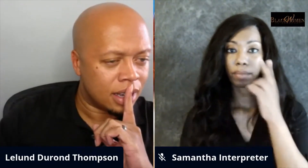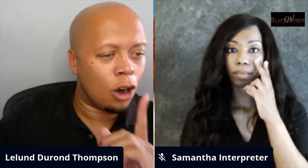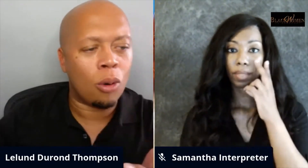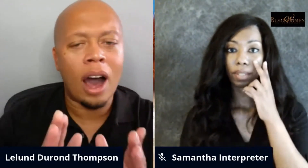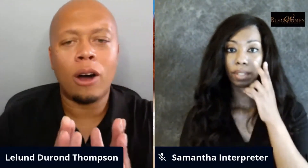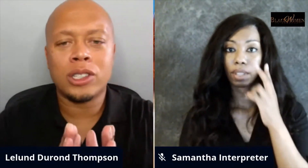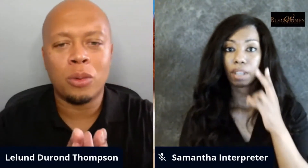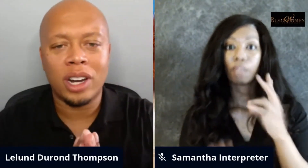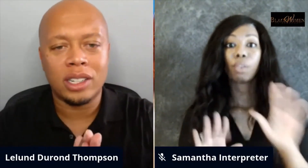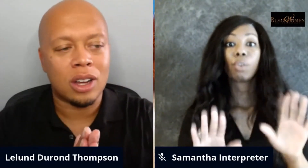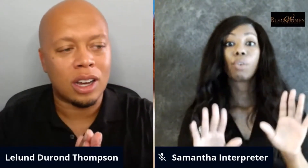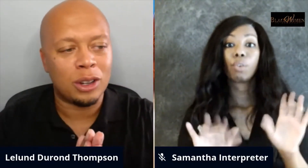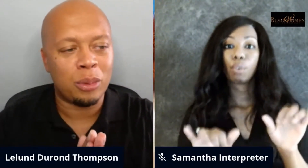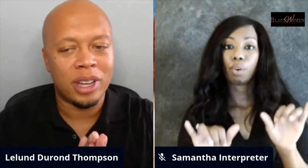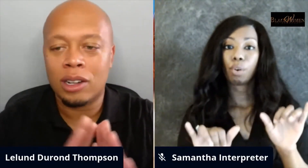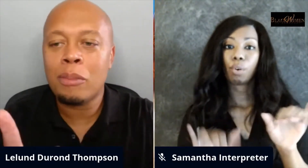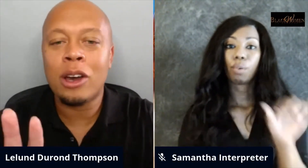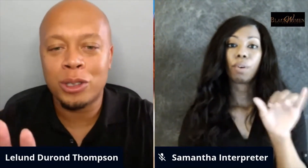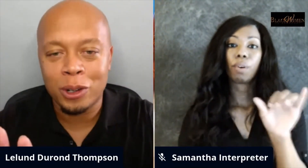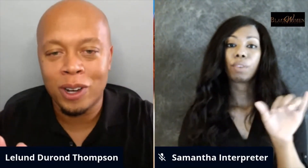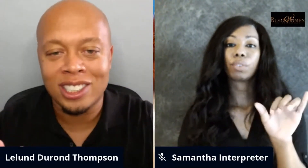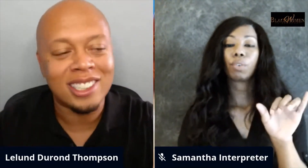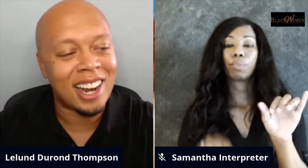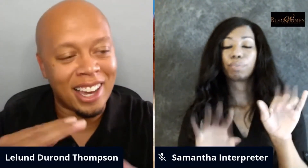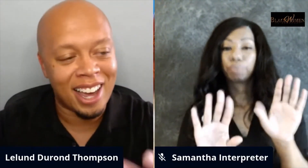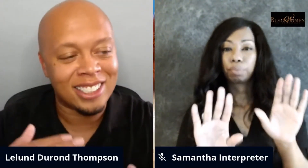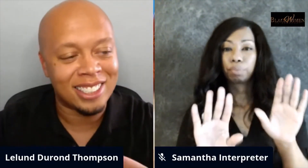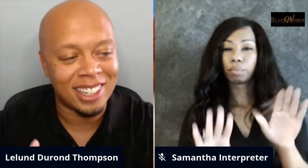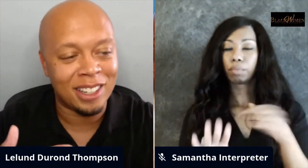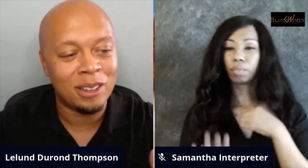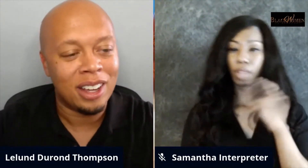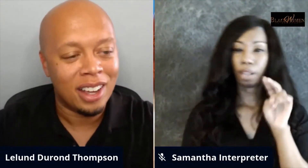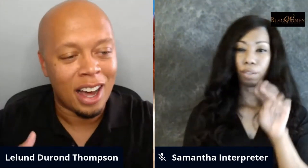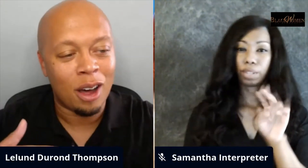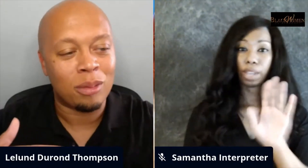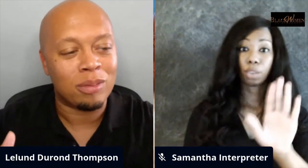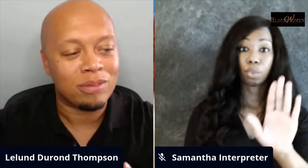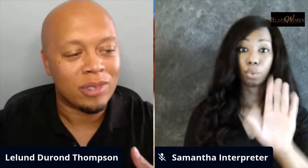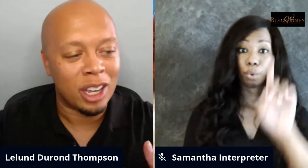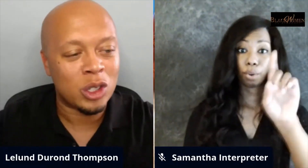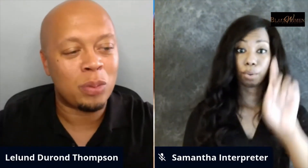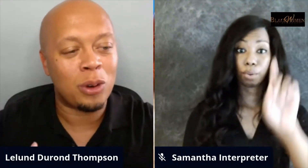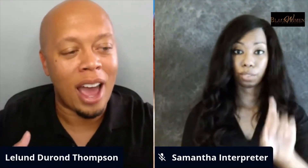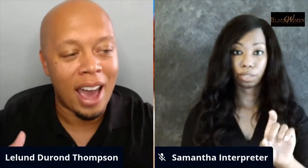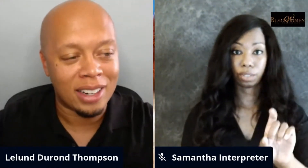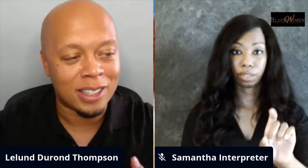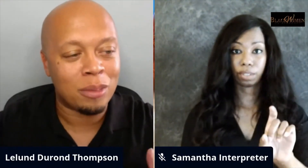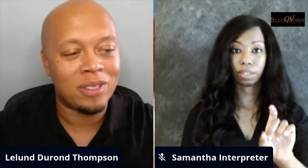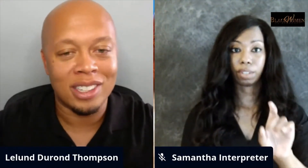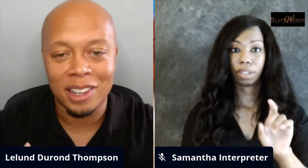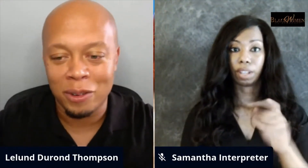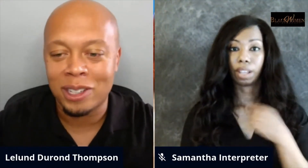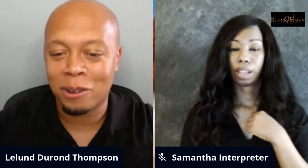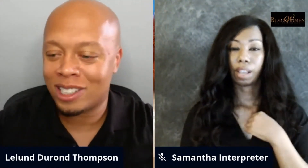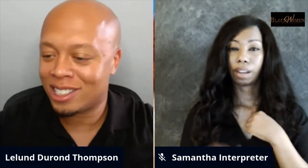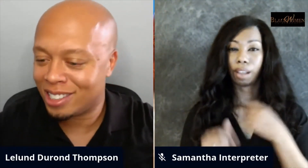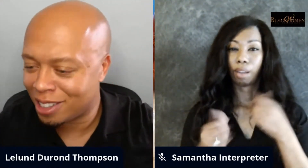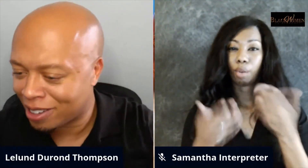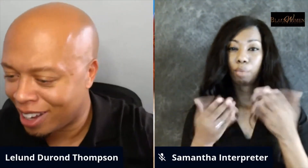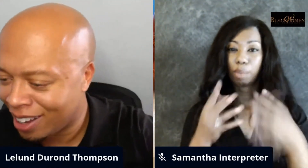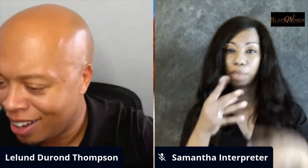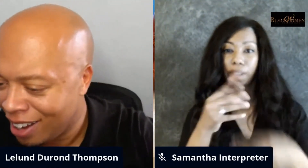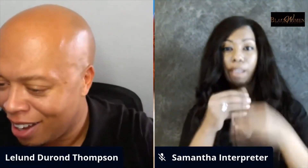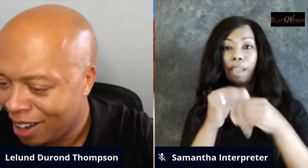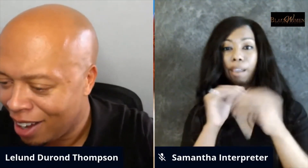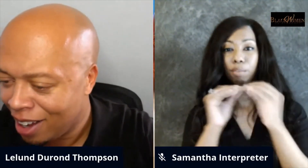Text. Oh, I also wanted to talk a little bit. Let me go to the questions and I can actually explore adding some of this in with the questions.